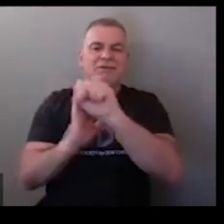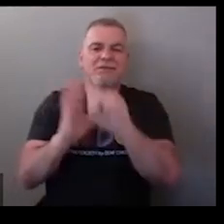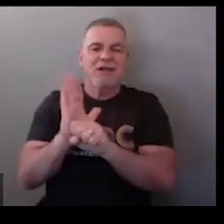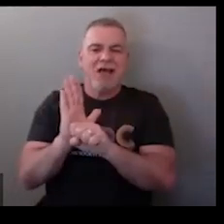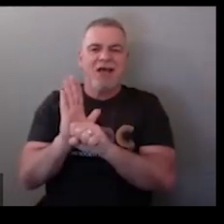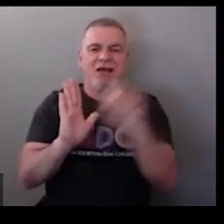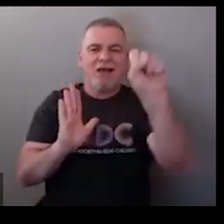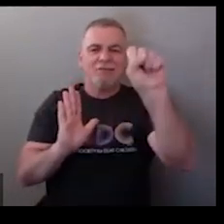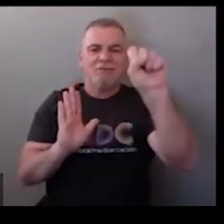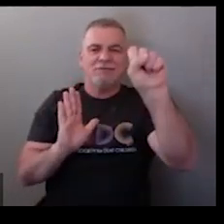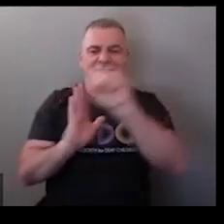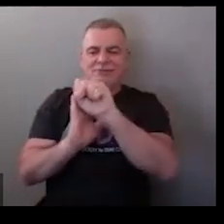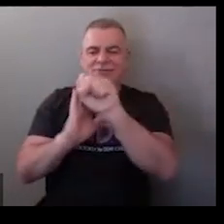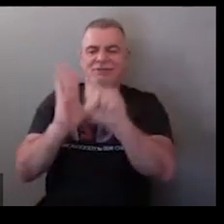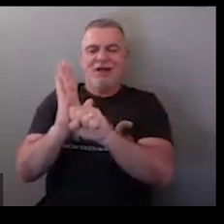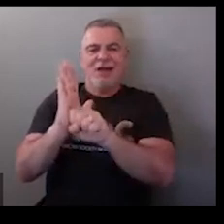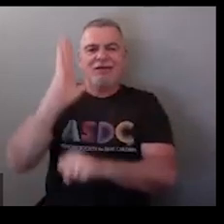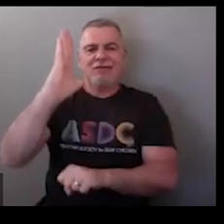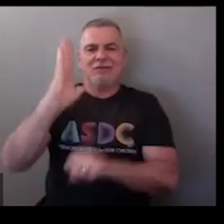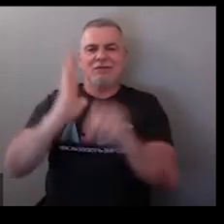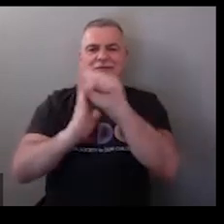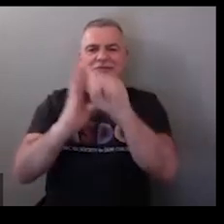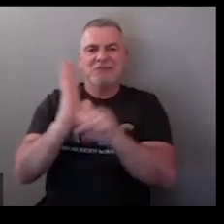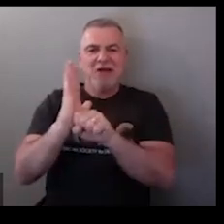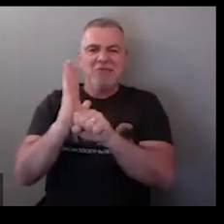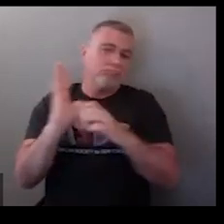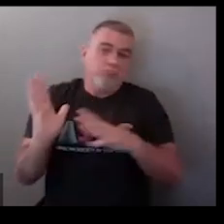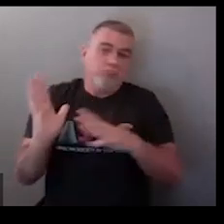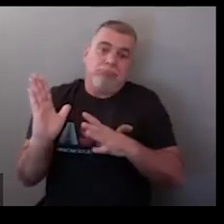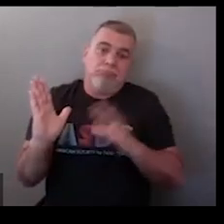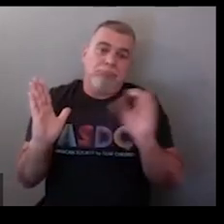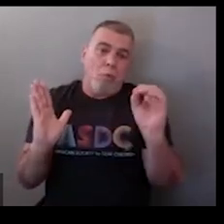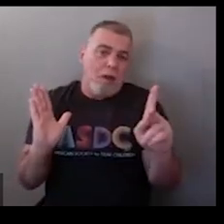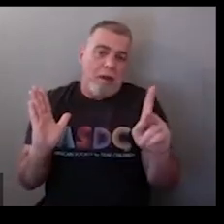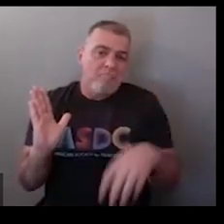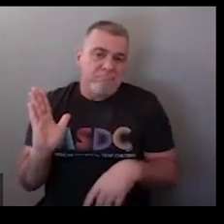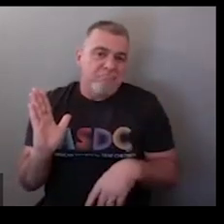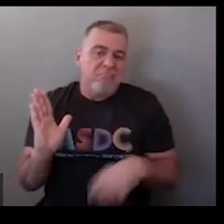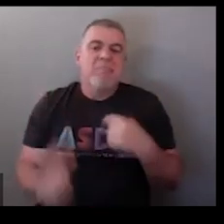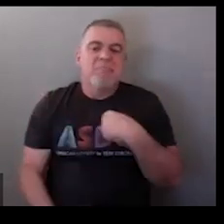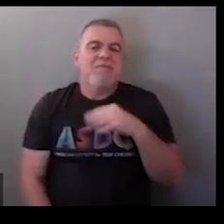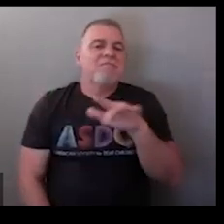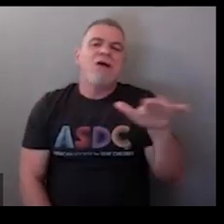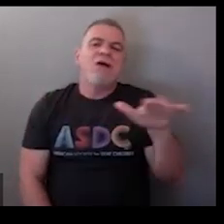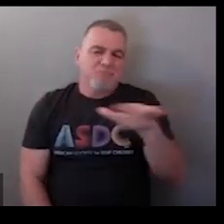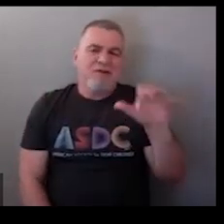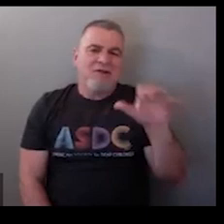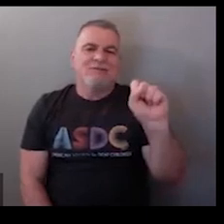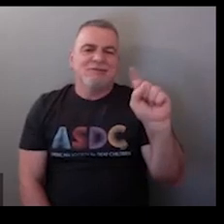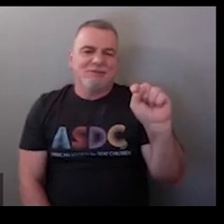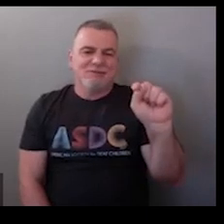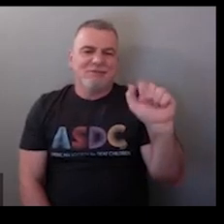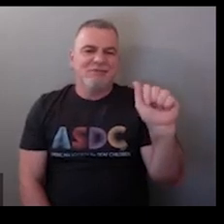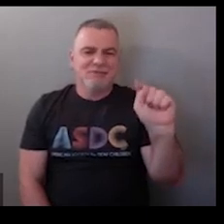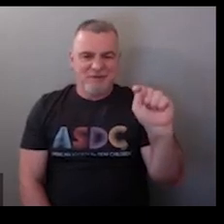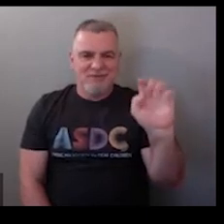often you'll see this which is the S hand shape on the hand which is totally acceptable that's pretty much the most common thing